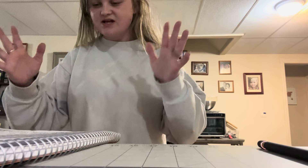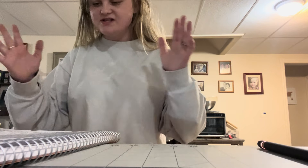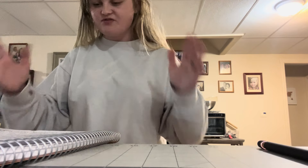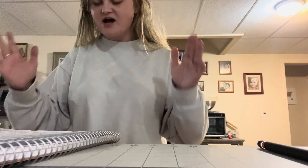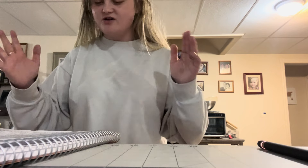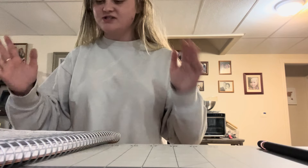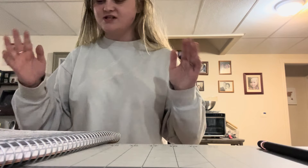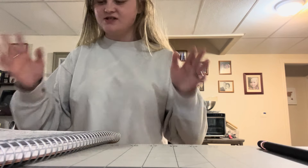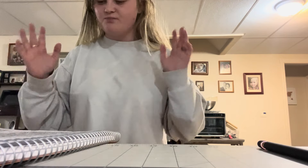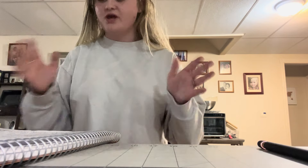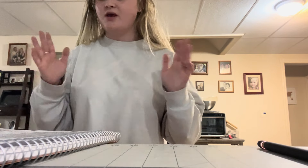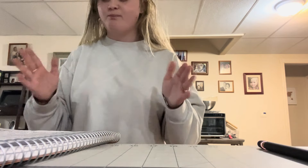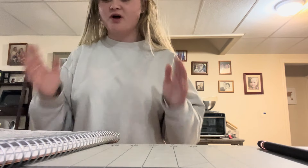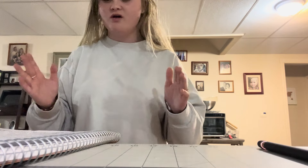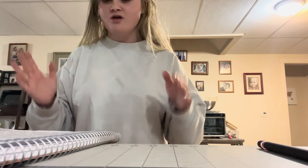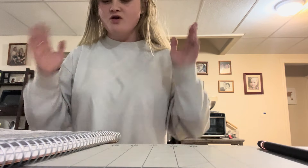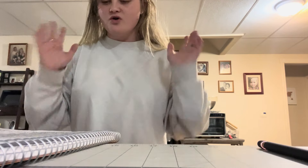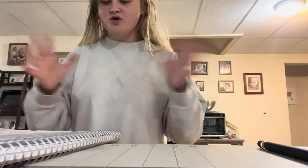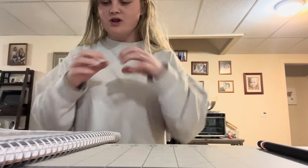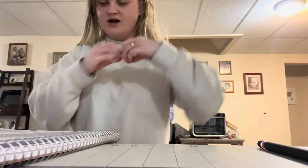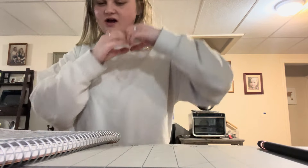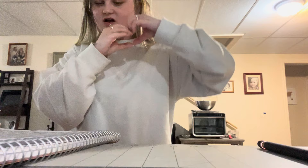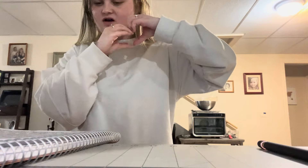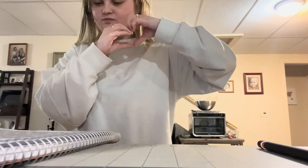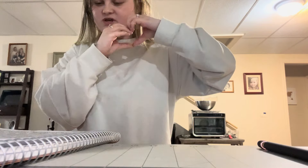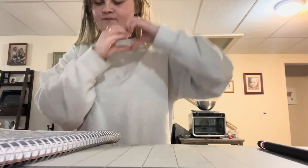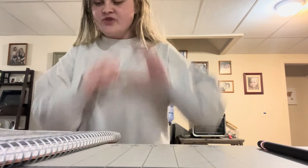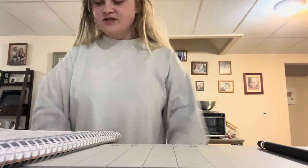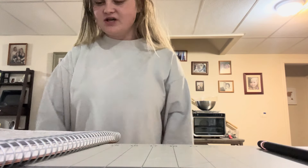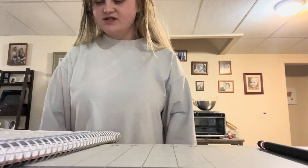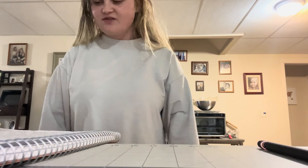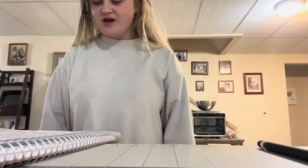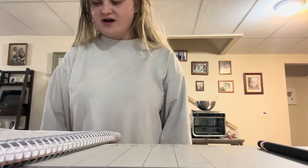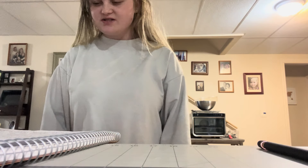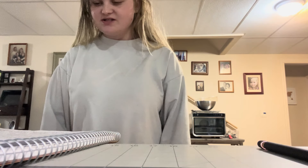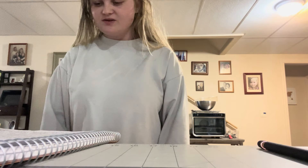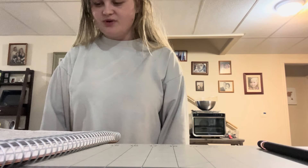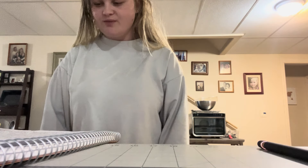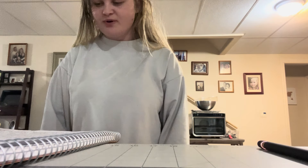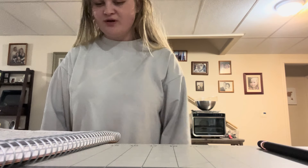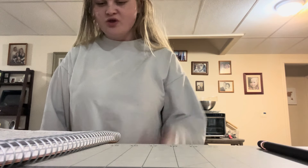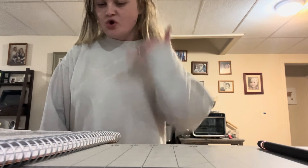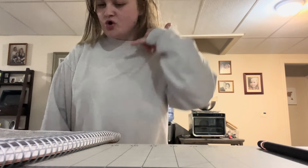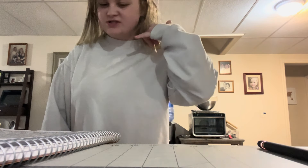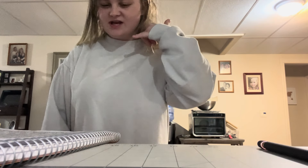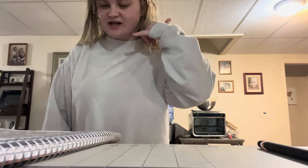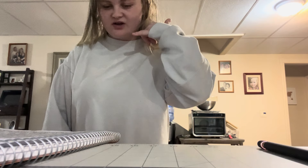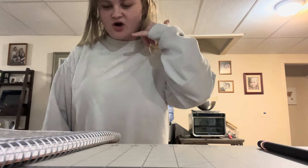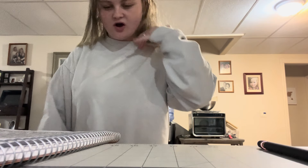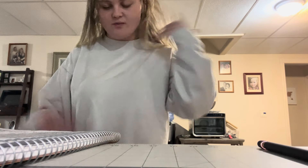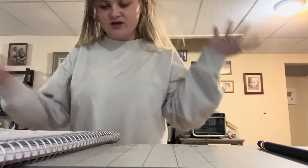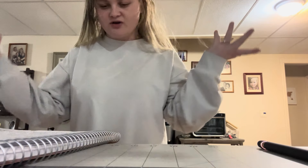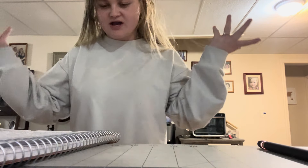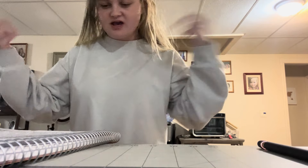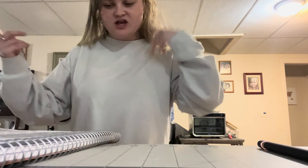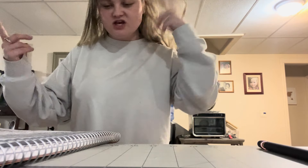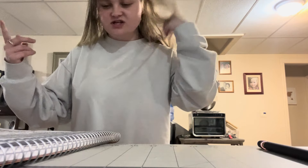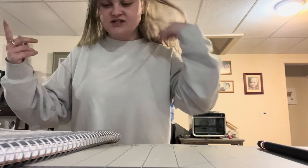of thousands of people who love me. Tens of thousands of people who didn't call me crazy.